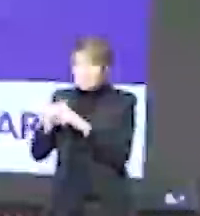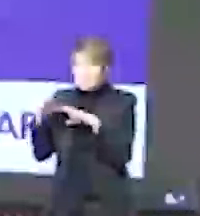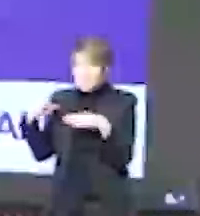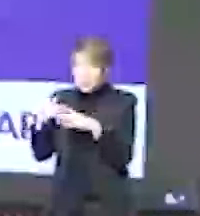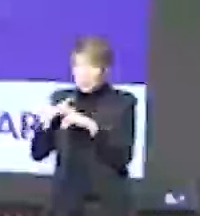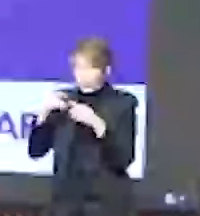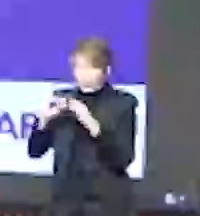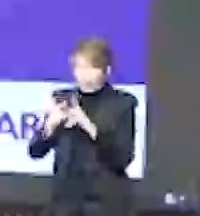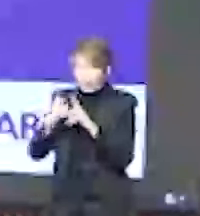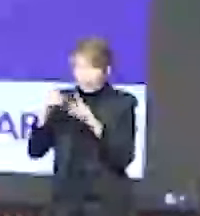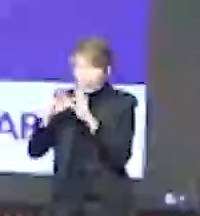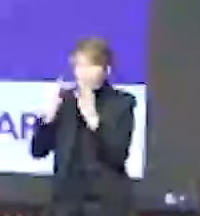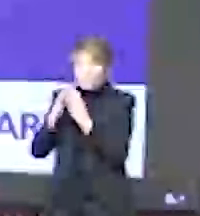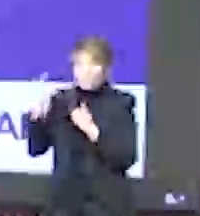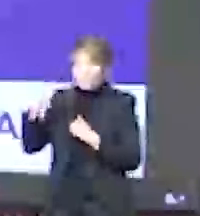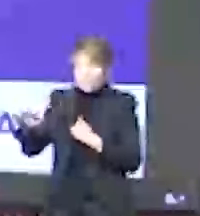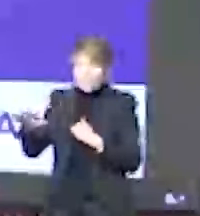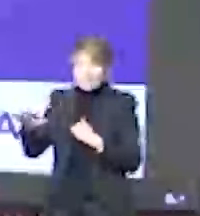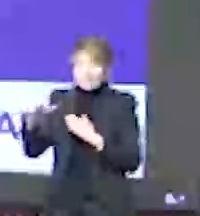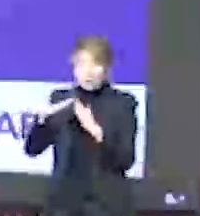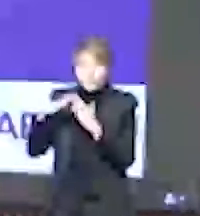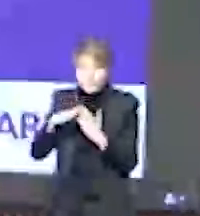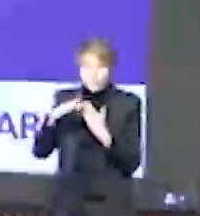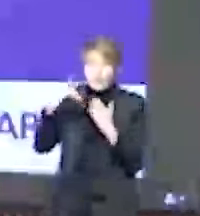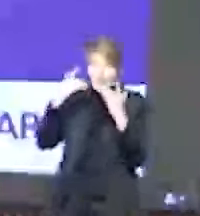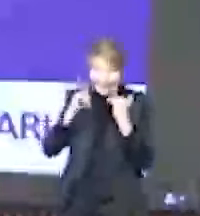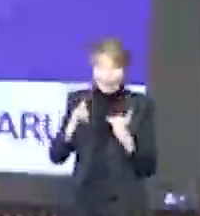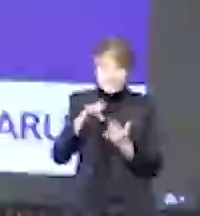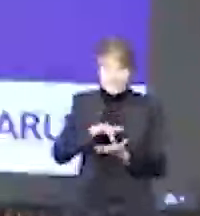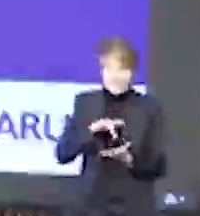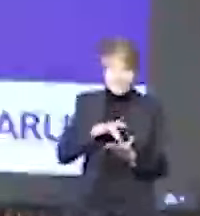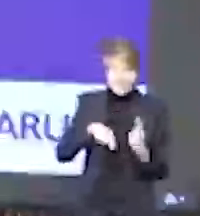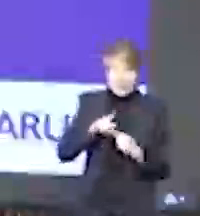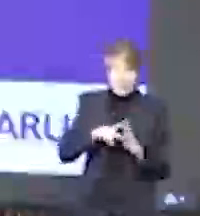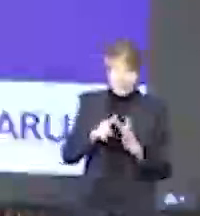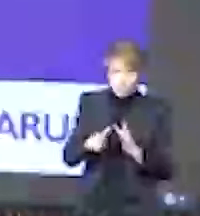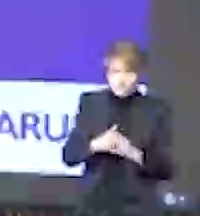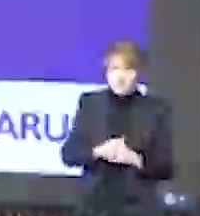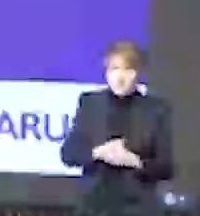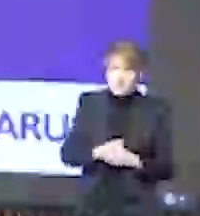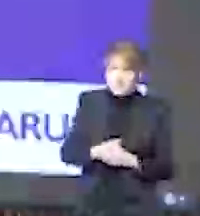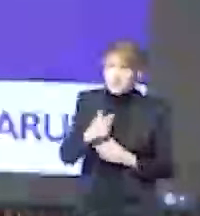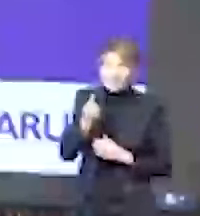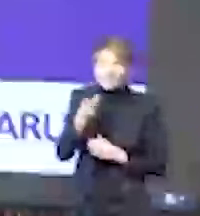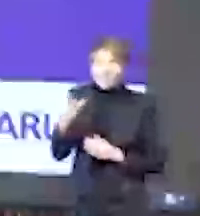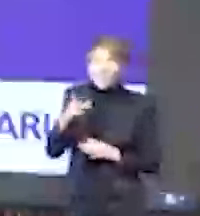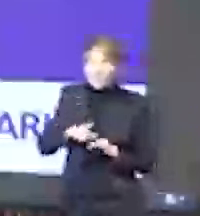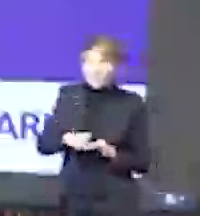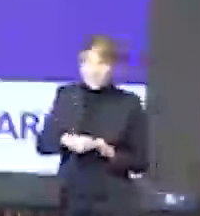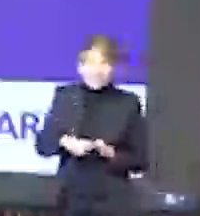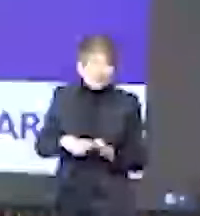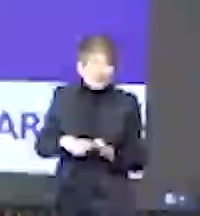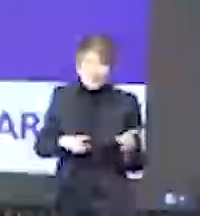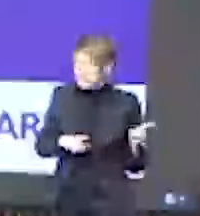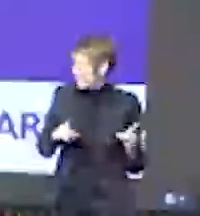We're the peak body for the 50 community legal centres around Victoria. And I've just got a couple of questions. So we'll just make them